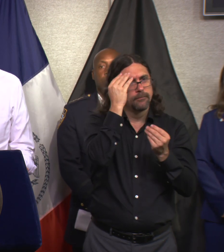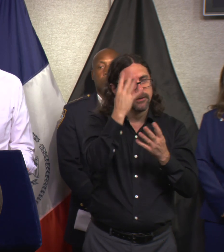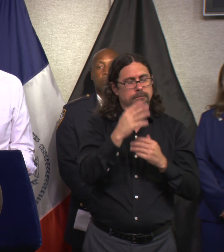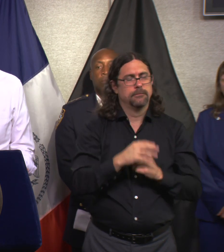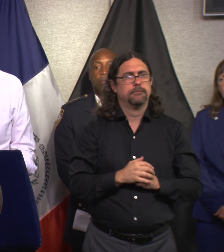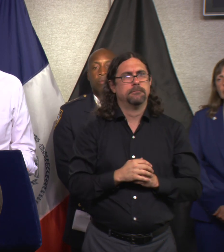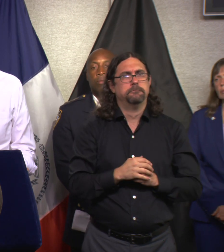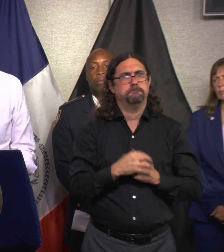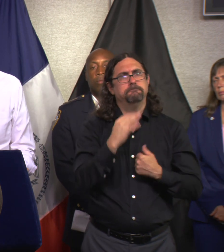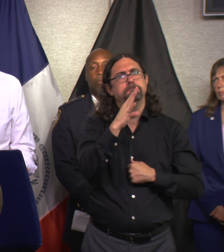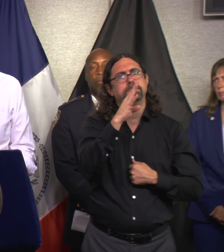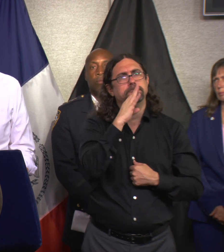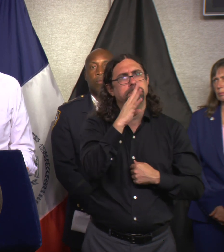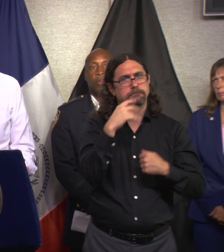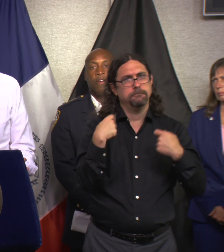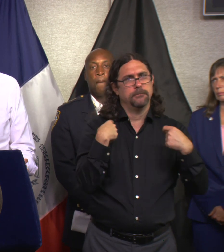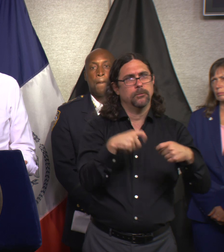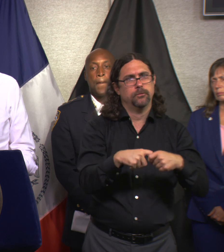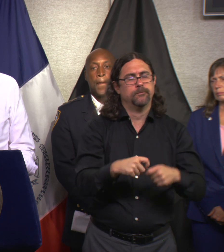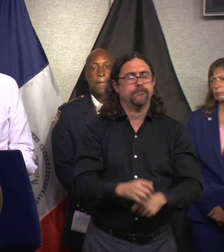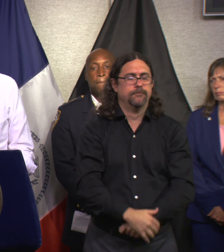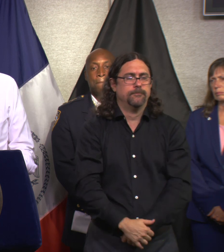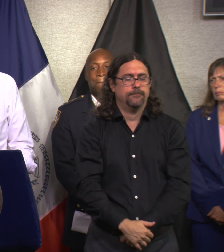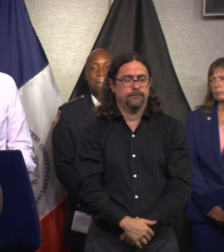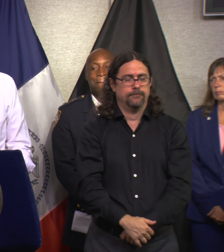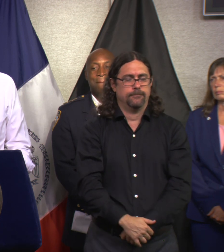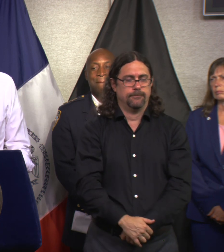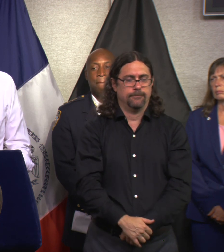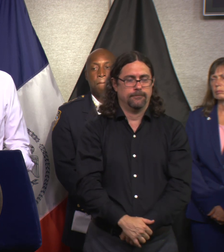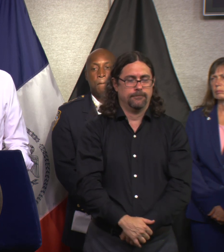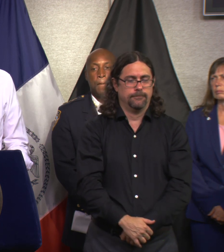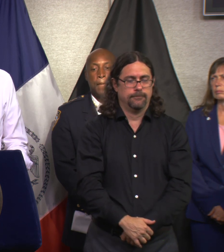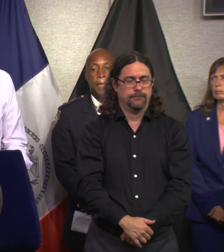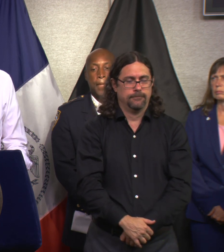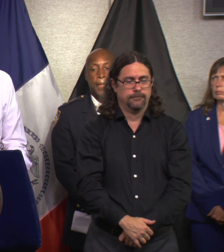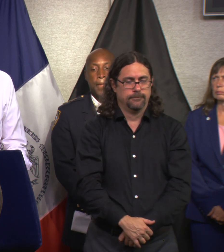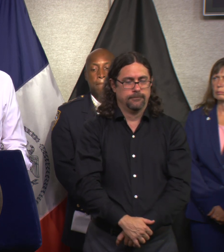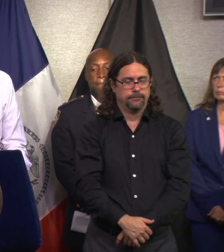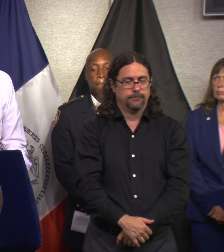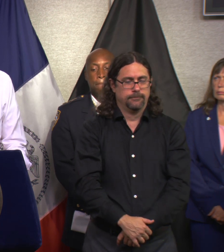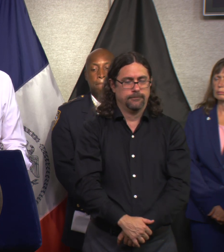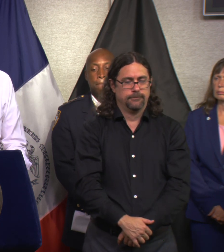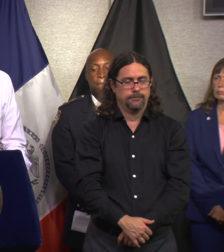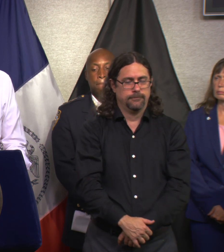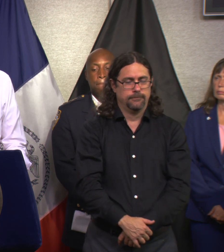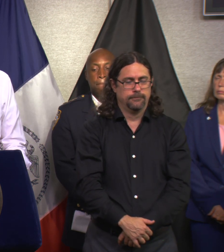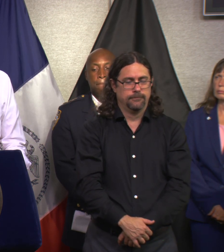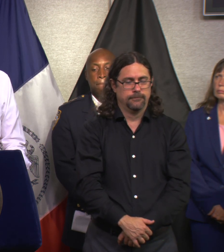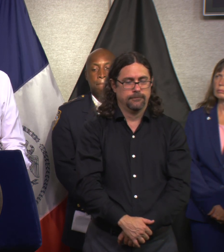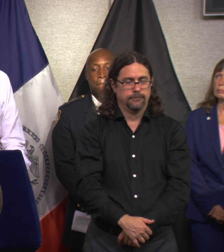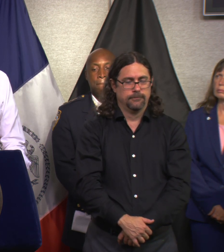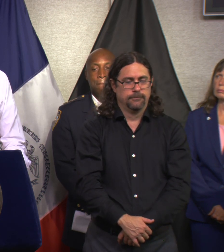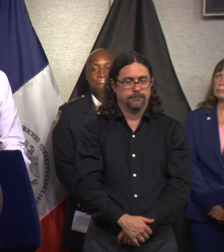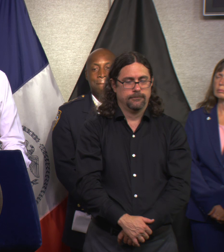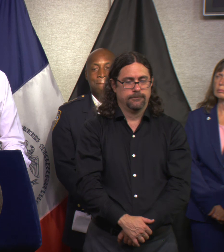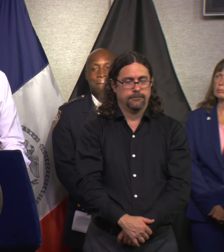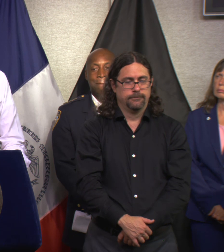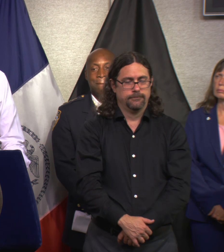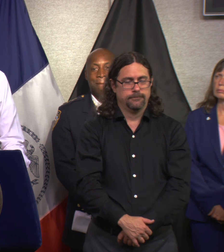Está haciendo mucho calor. Y este clima puede ser peligroso para muchas